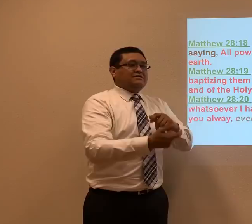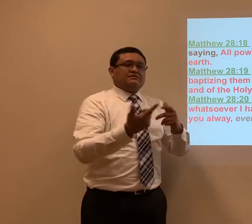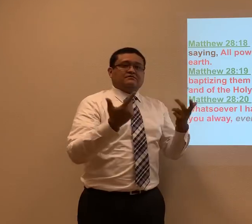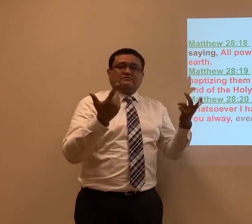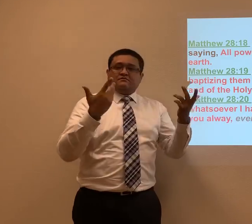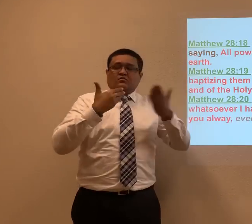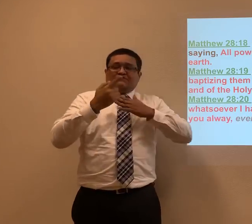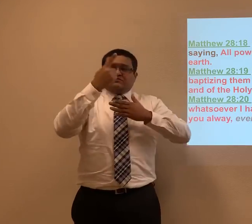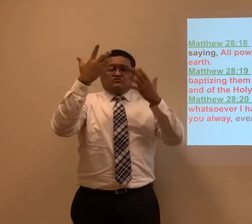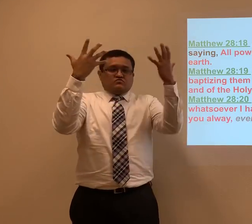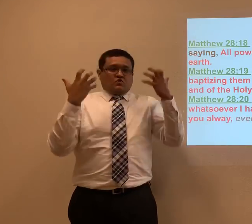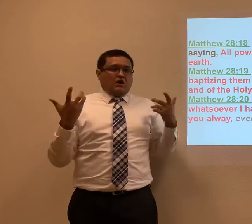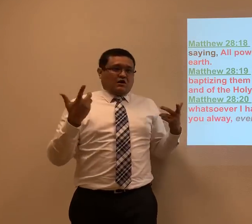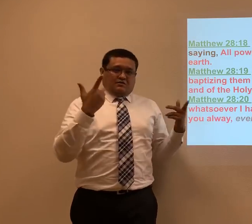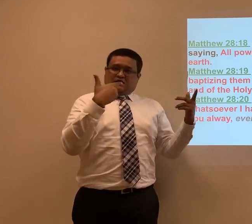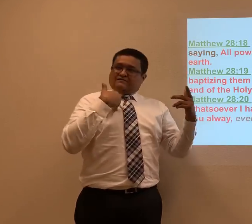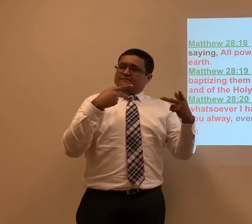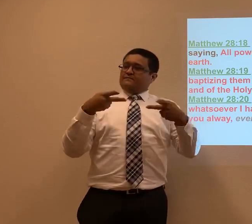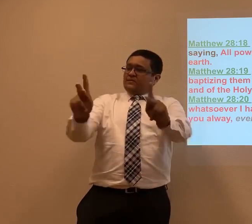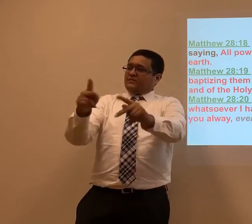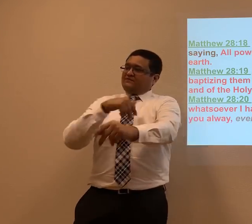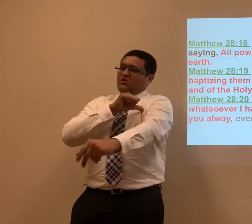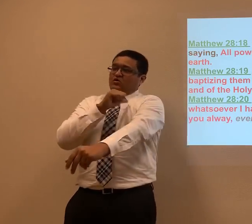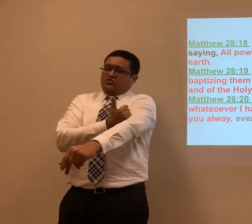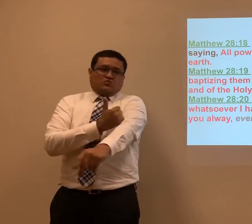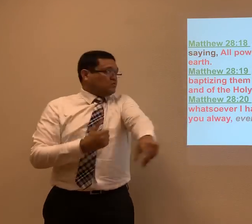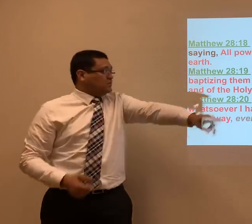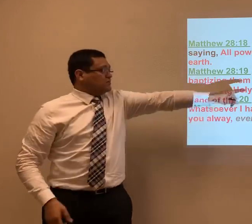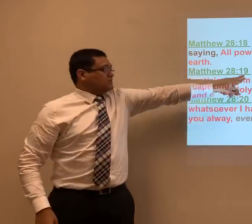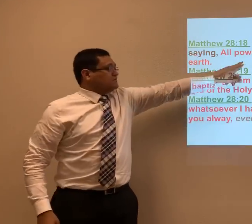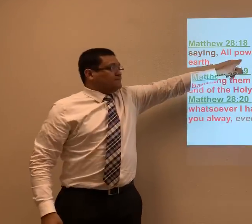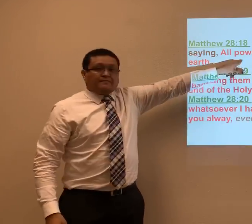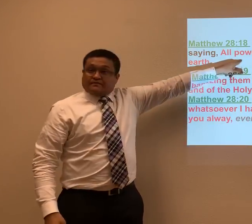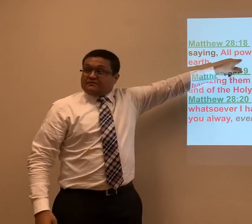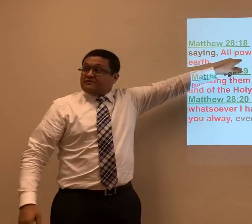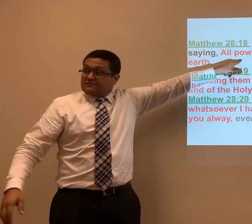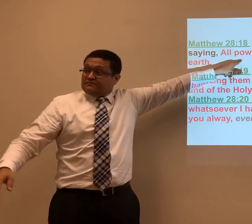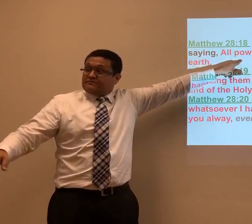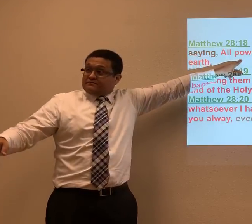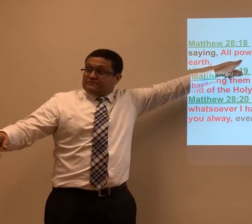he wanted to change, he could do it. He had the full authority.